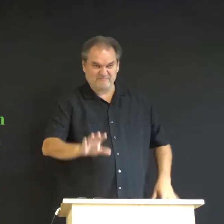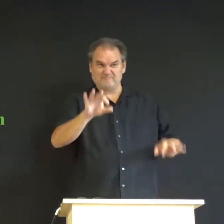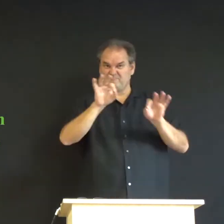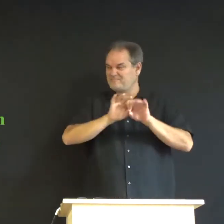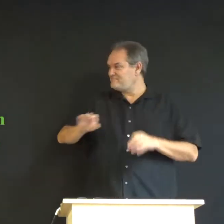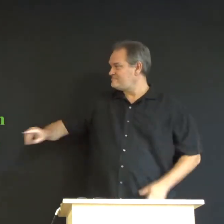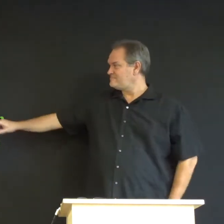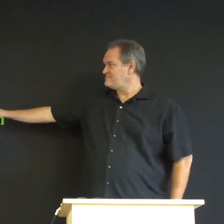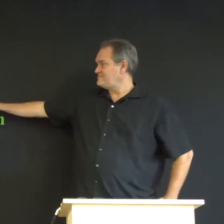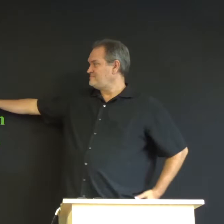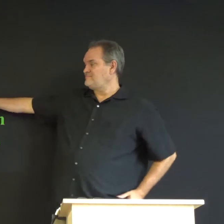traps.